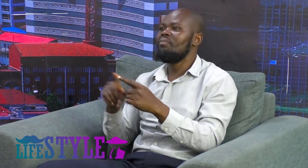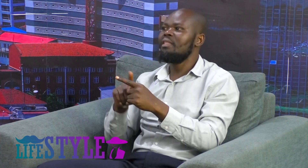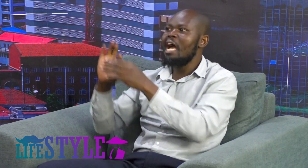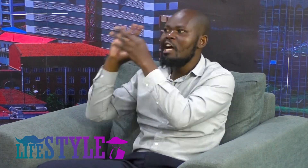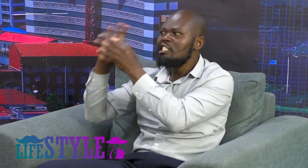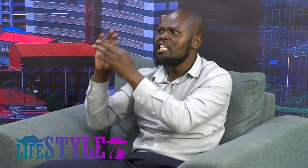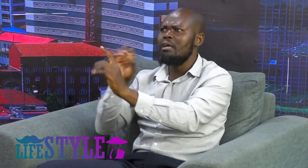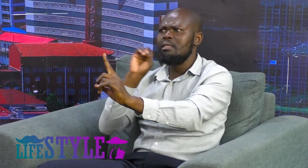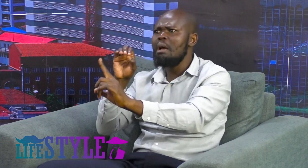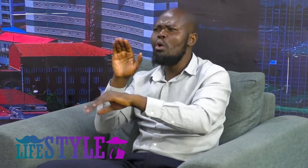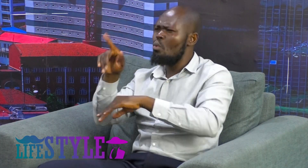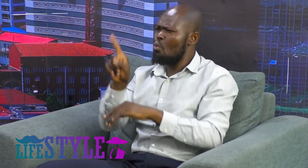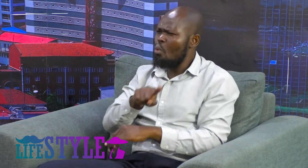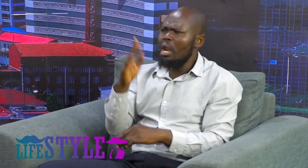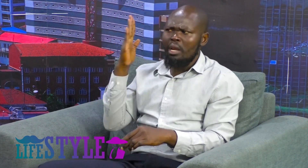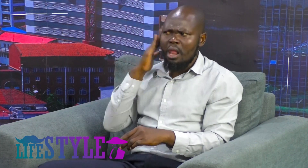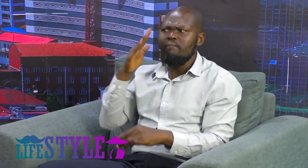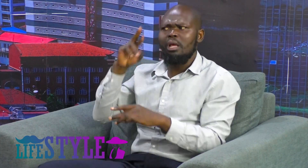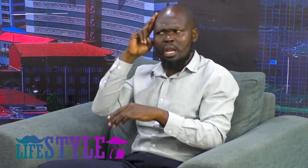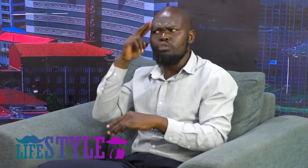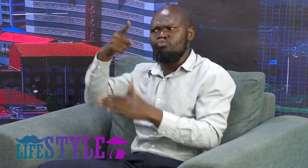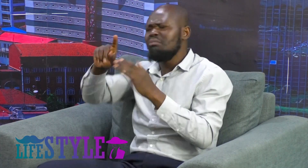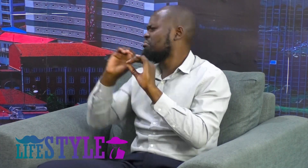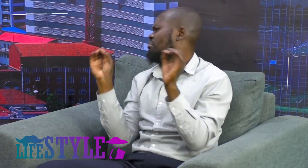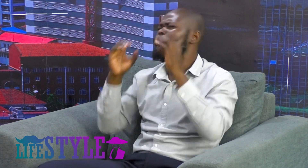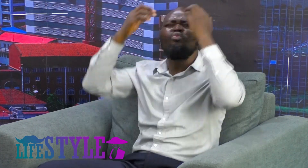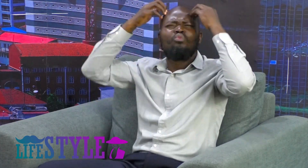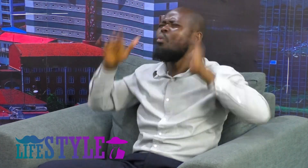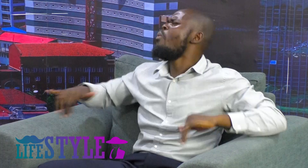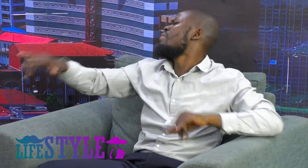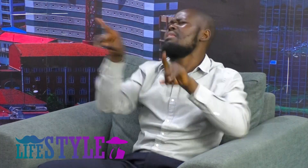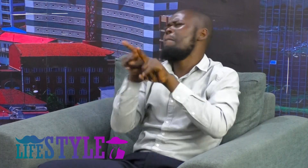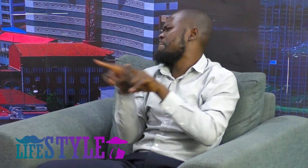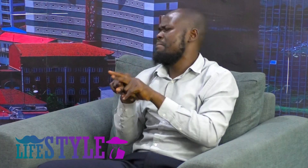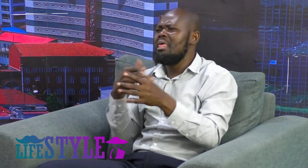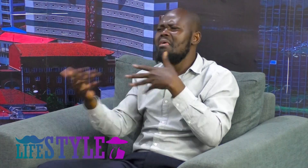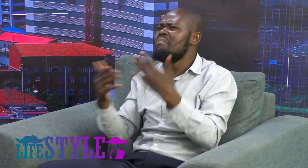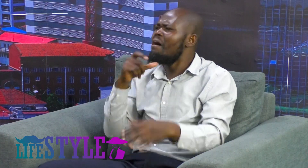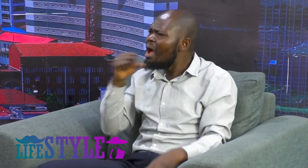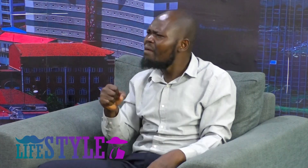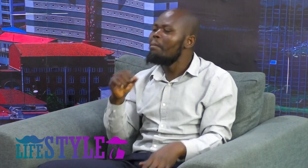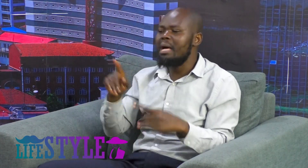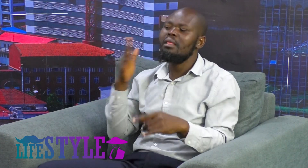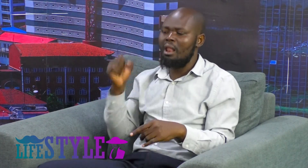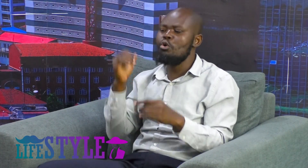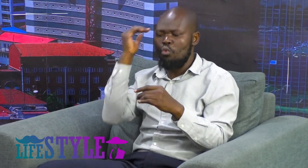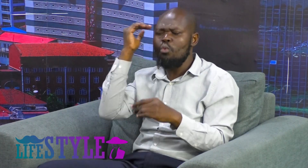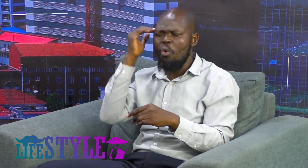deaf. Because before that was not something that was there. I was hearing, so people didn't know. All of us were the